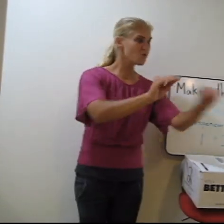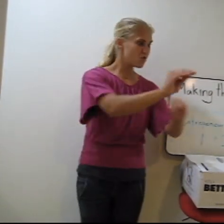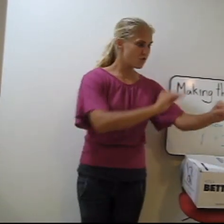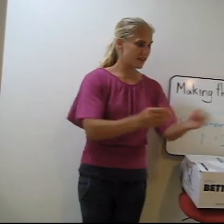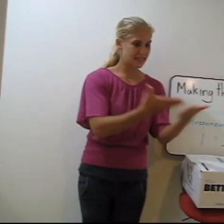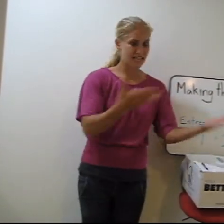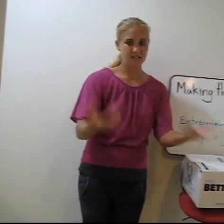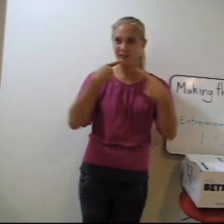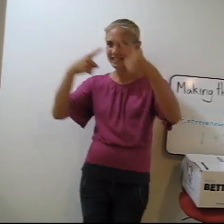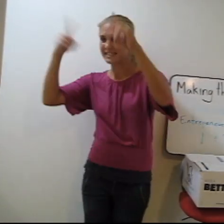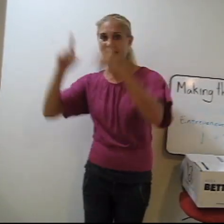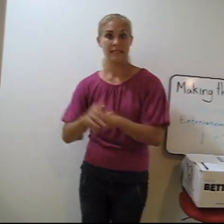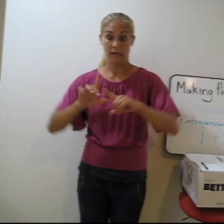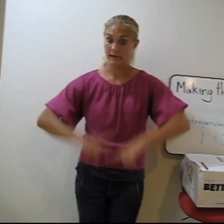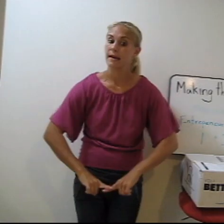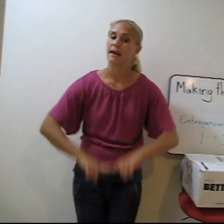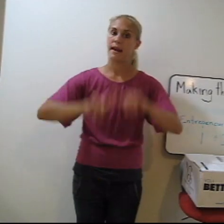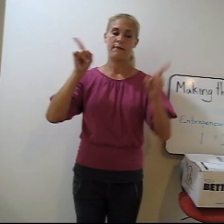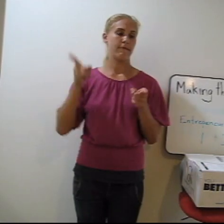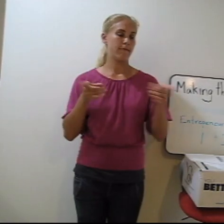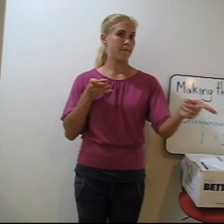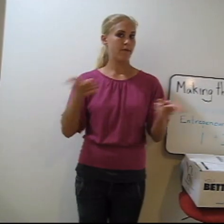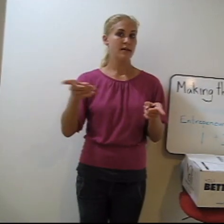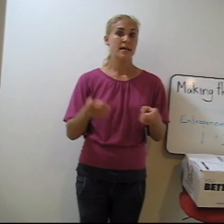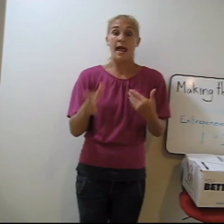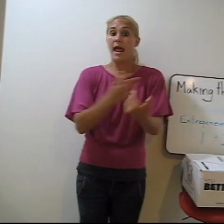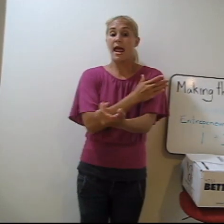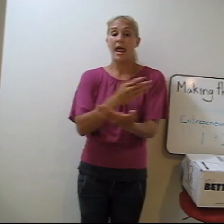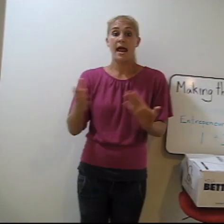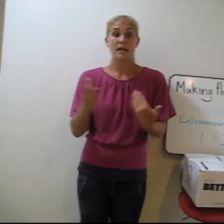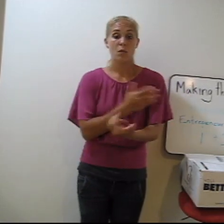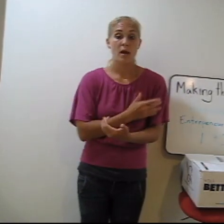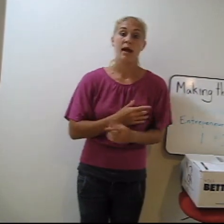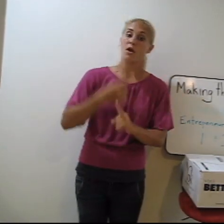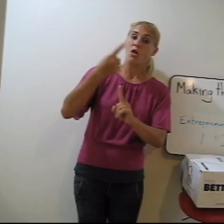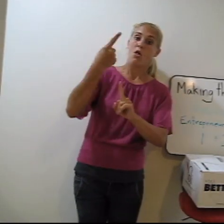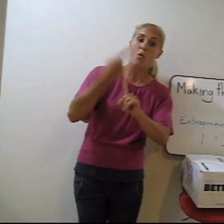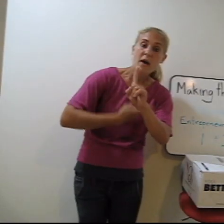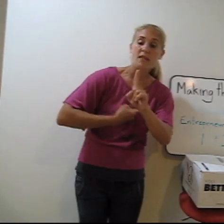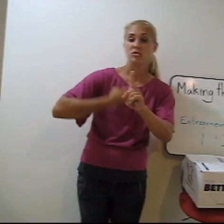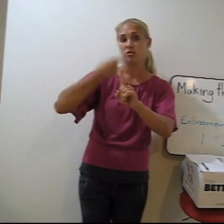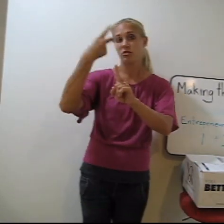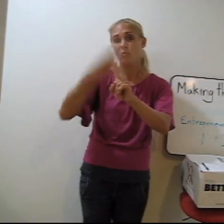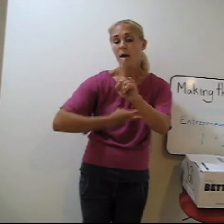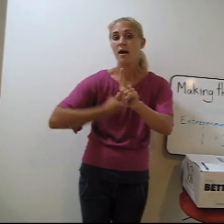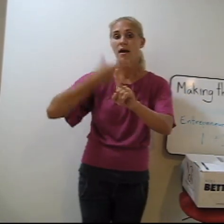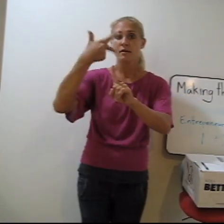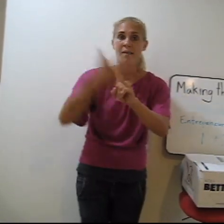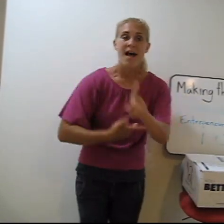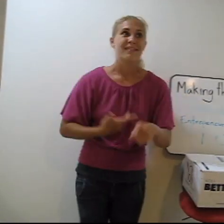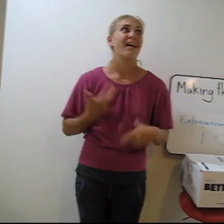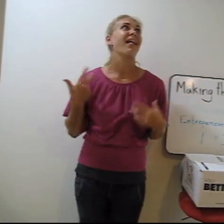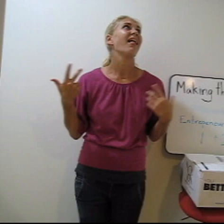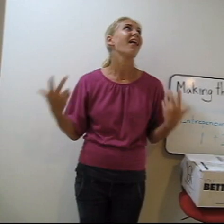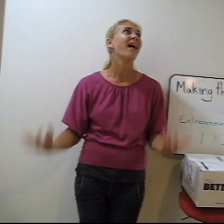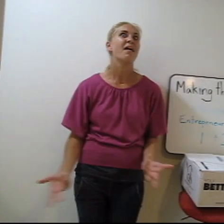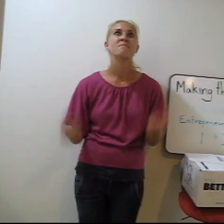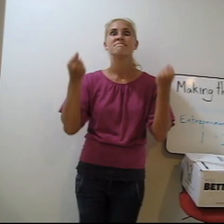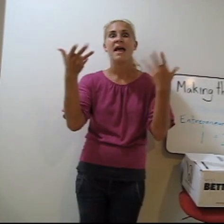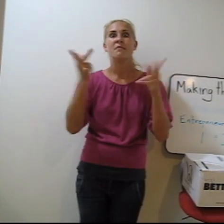a big difference. Anyway, a few weeks or months walling away like that, and most people go running back to the corporate